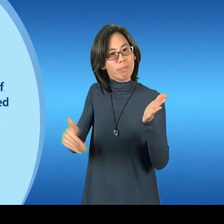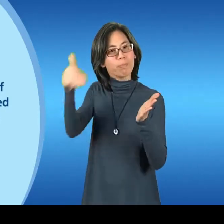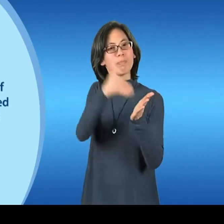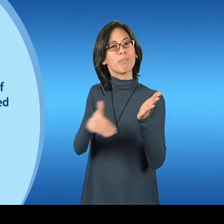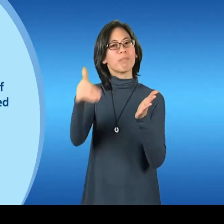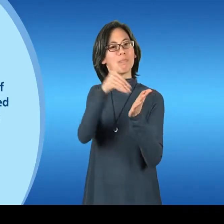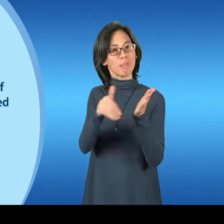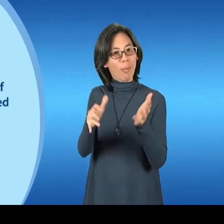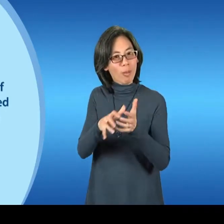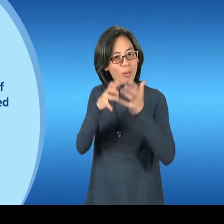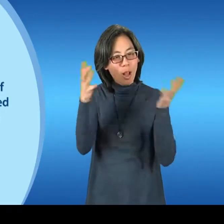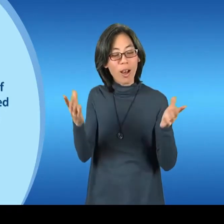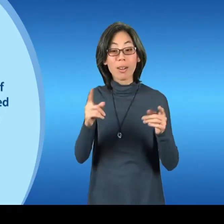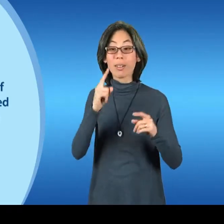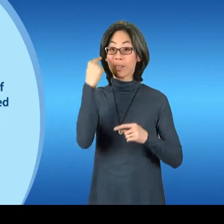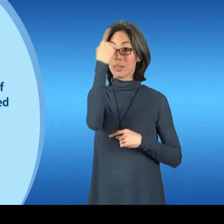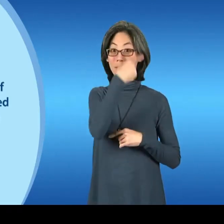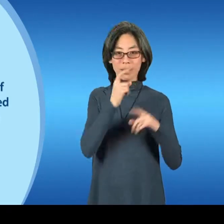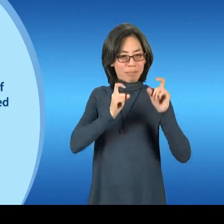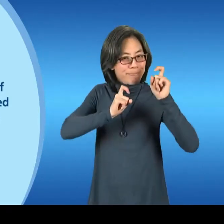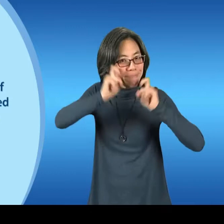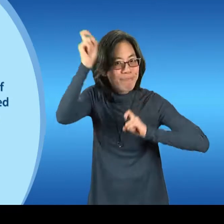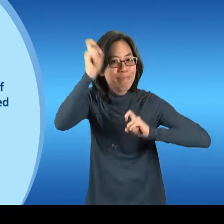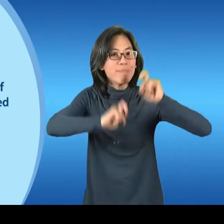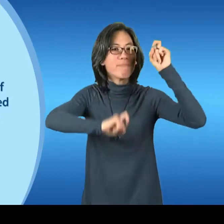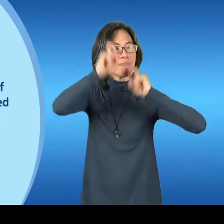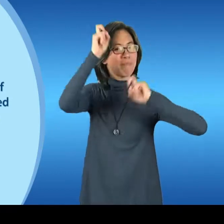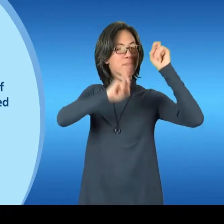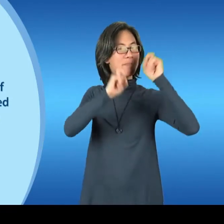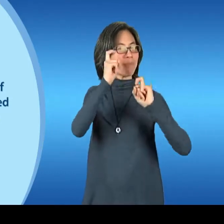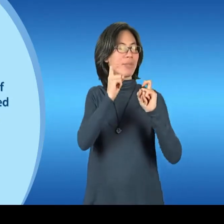more repetition, and very often there are exaggerated non-manuals.